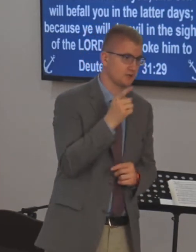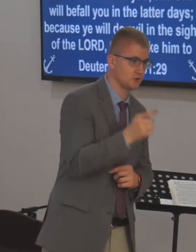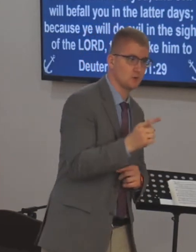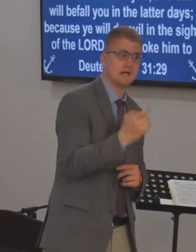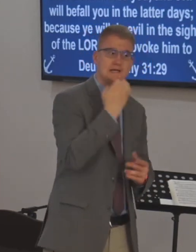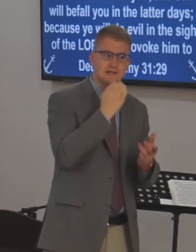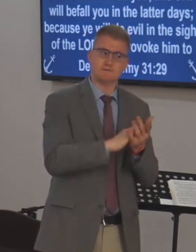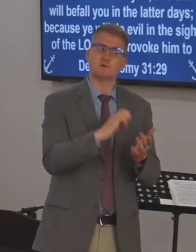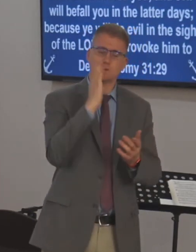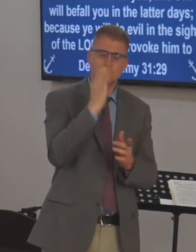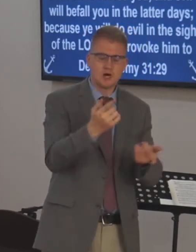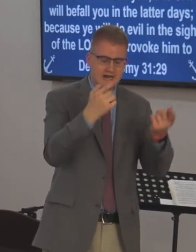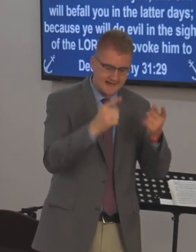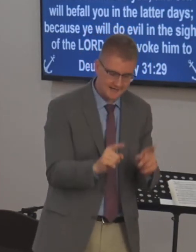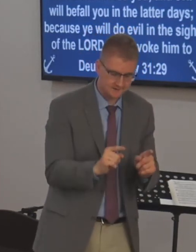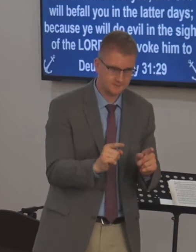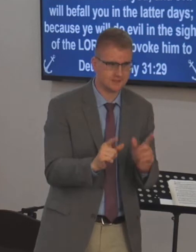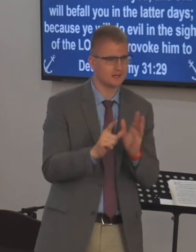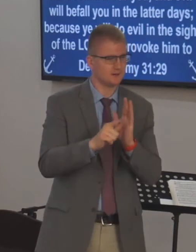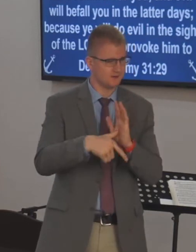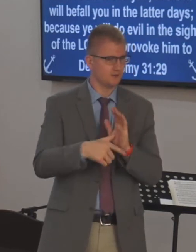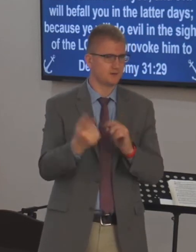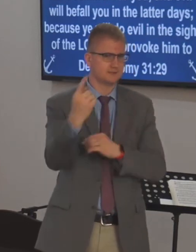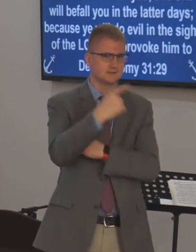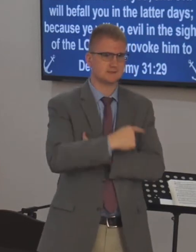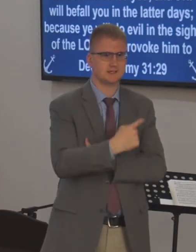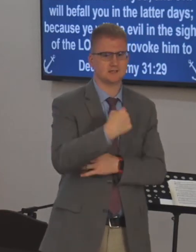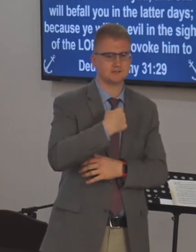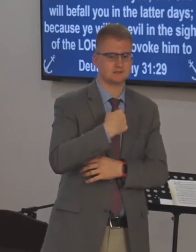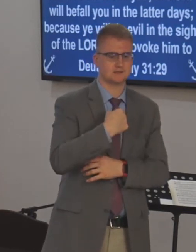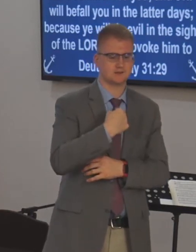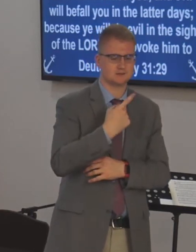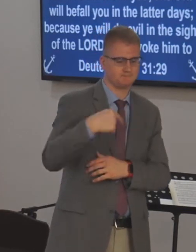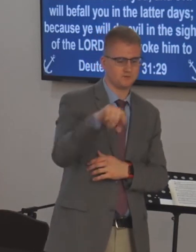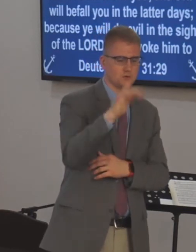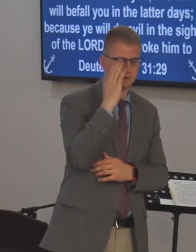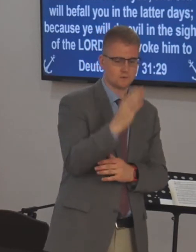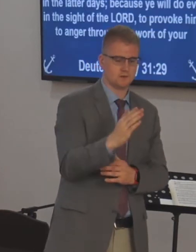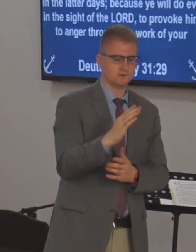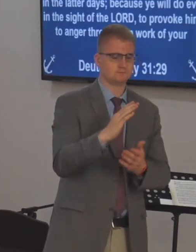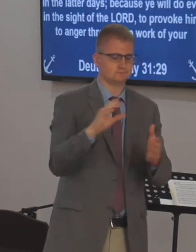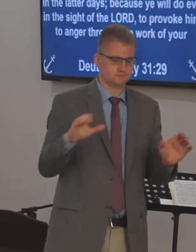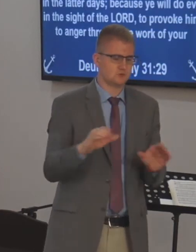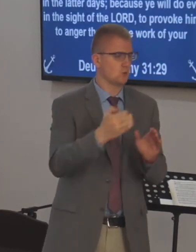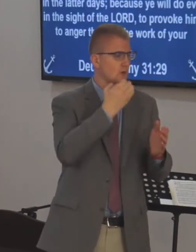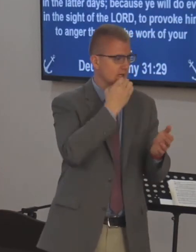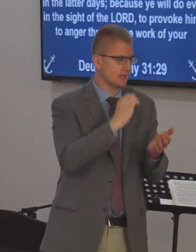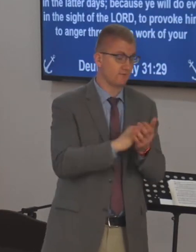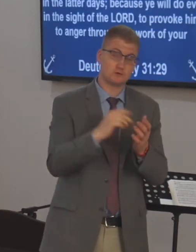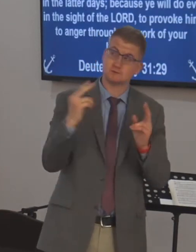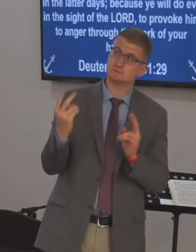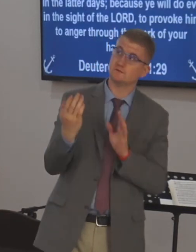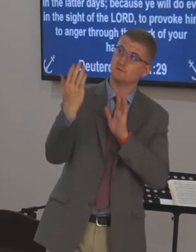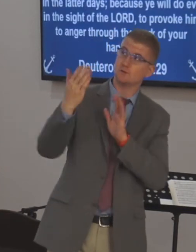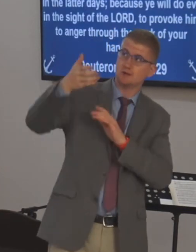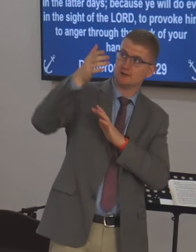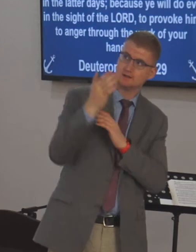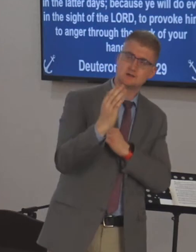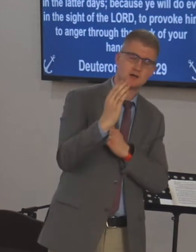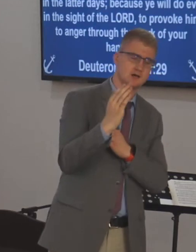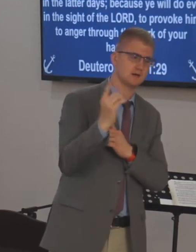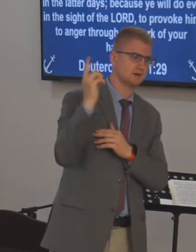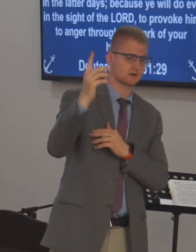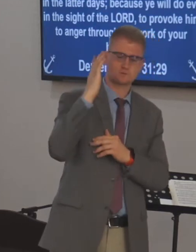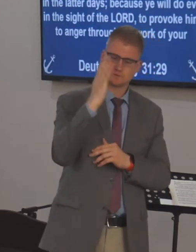you in the latter days, because you will do evil in the sight of the Lord to provoke him to anger through the work of